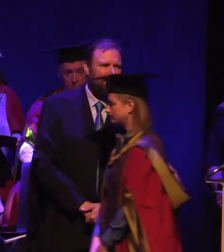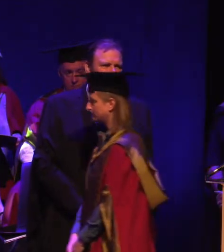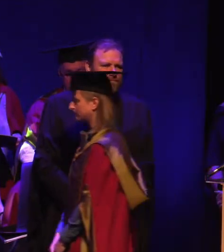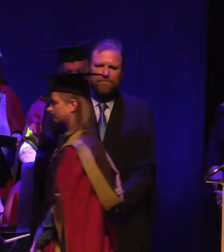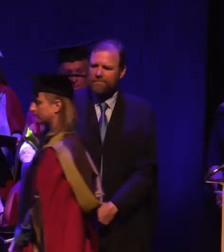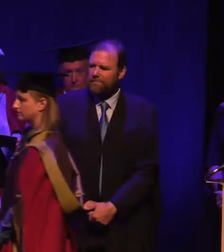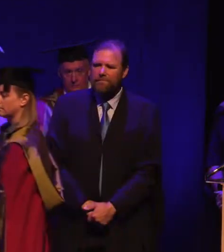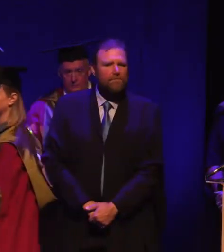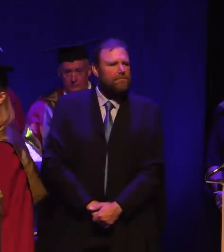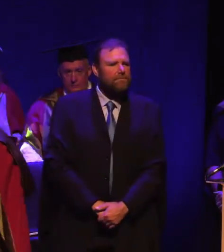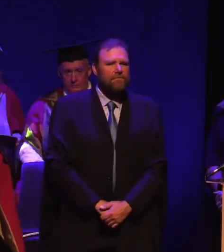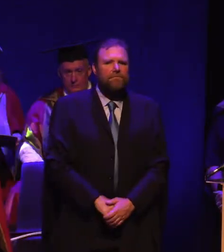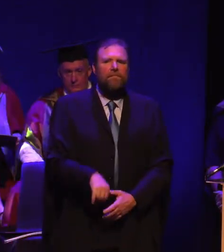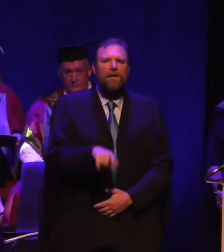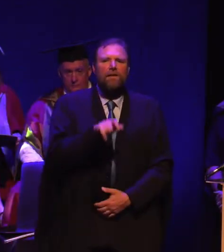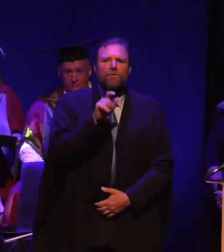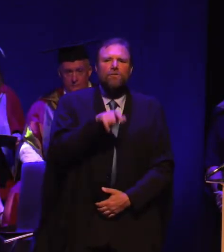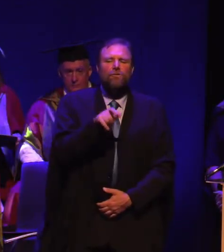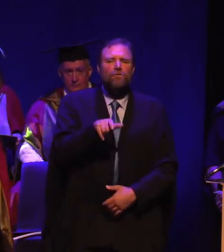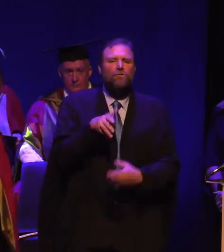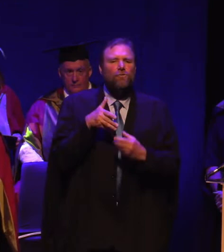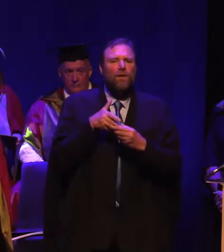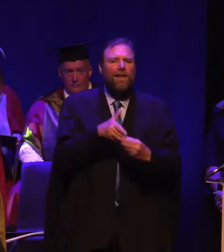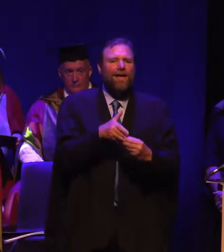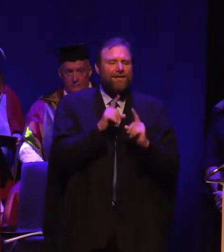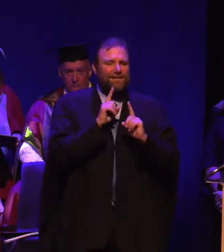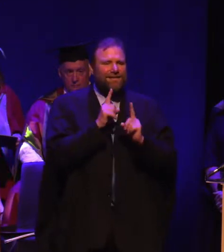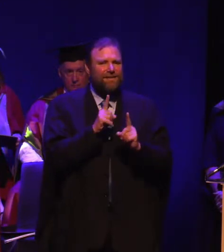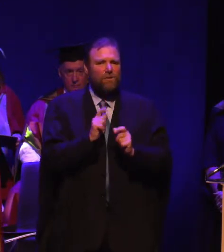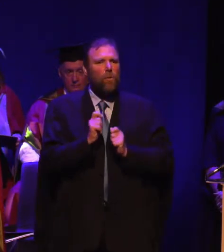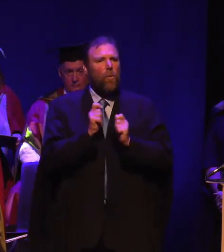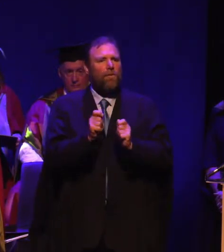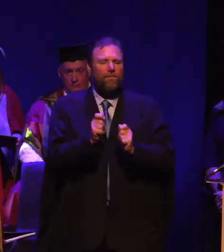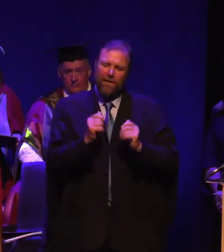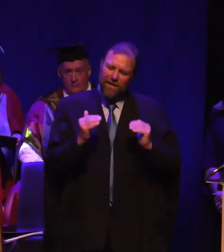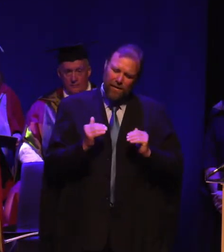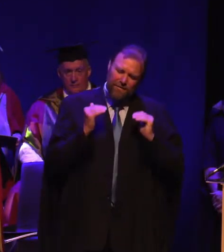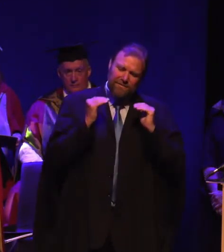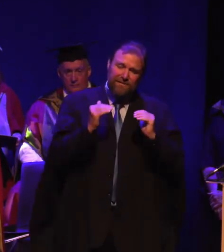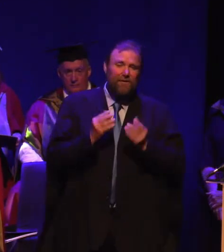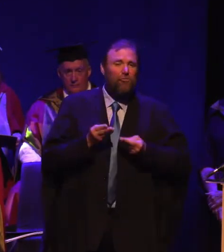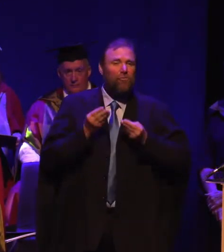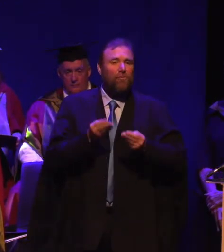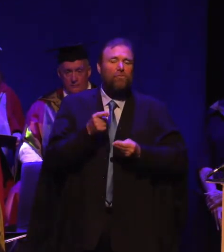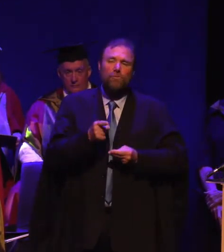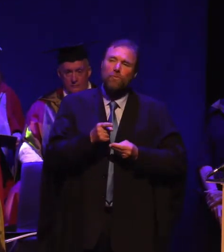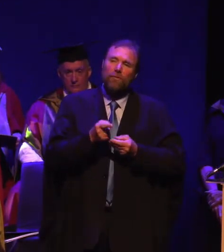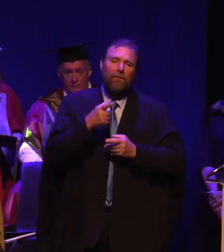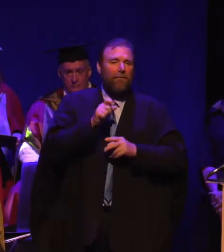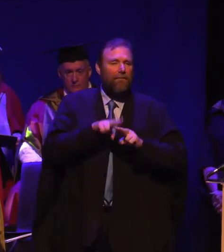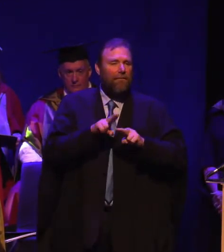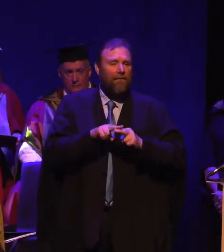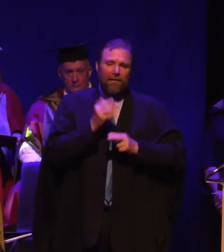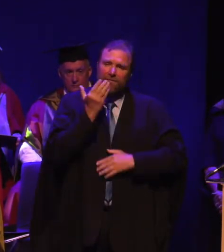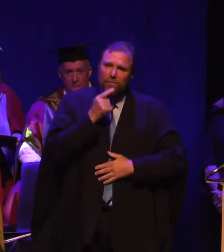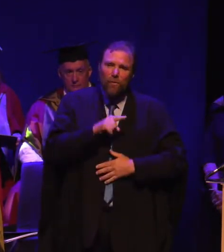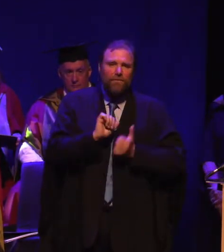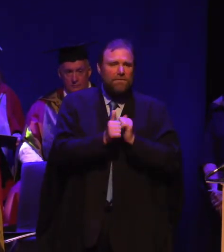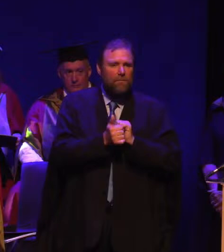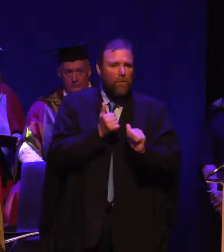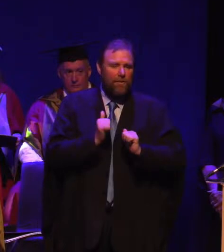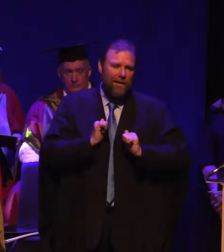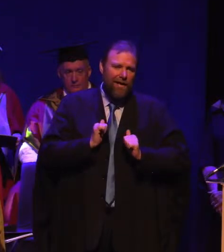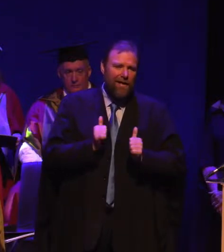The student-led teaching award for outstanding contribution to Cardiff School of Sport and Health Sciences